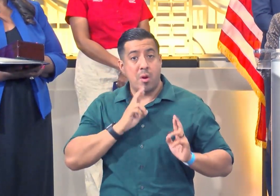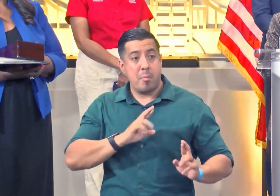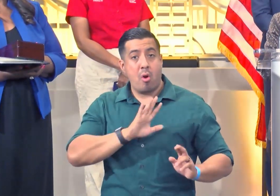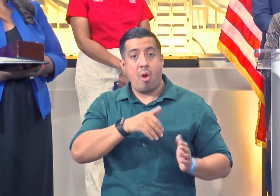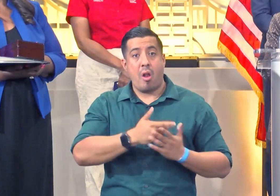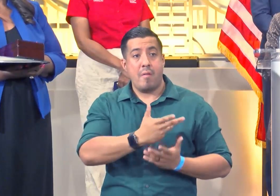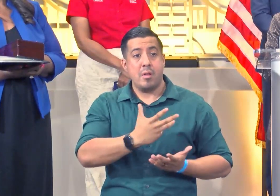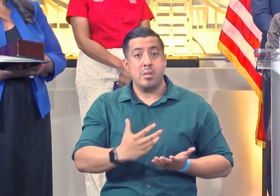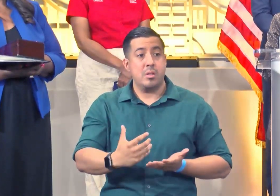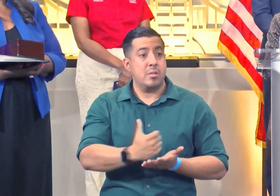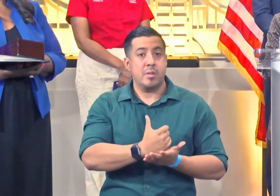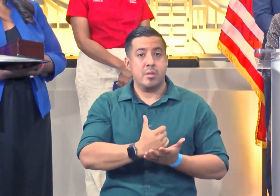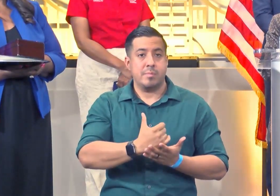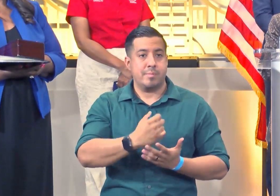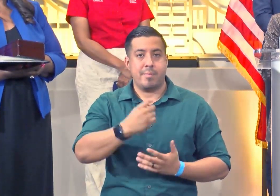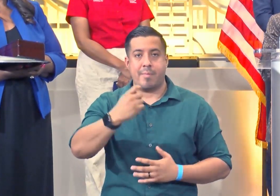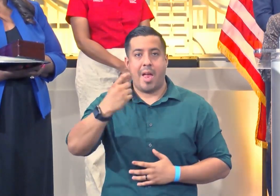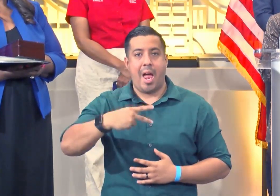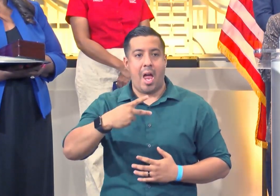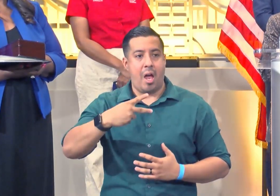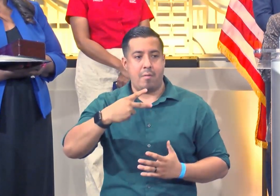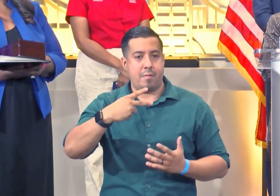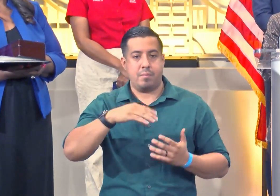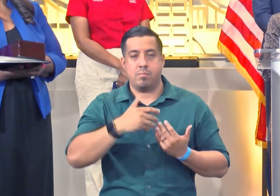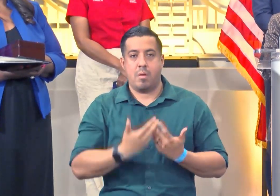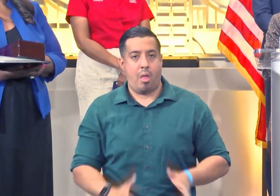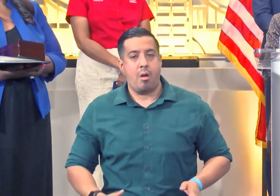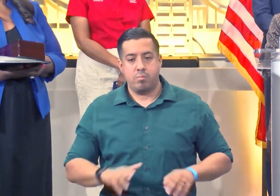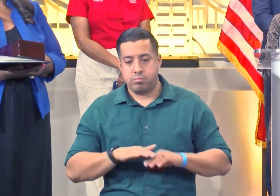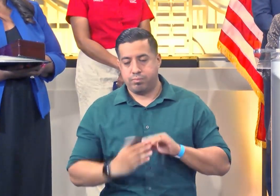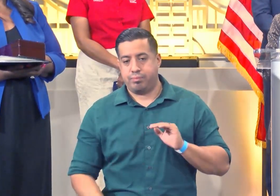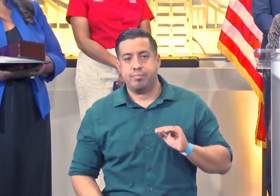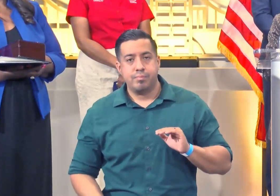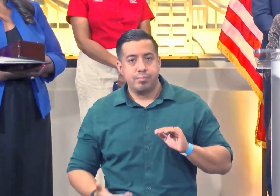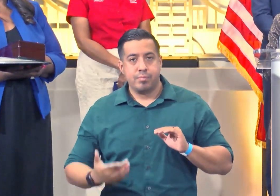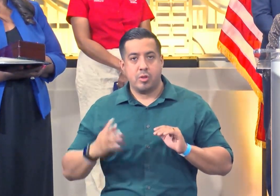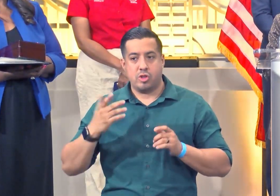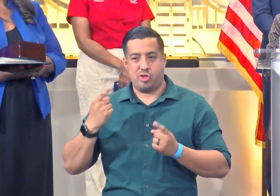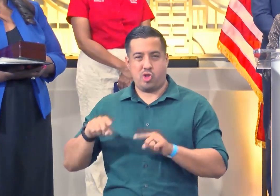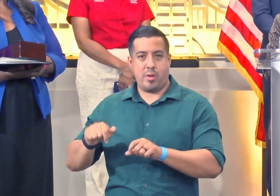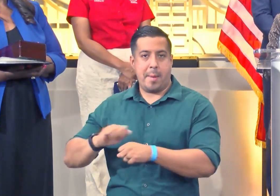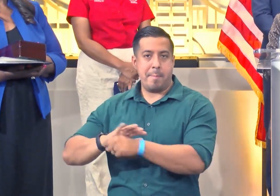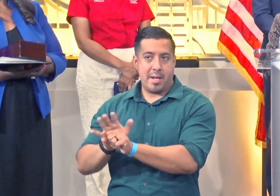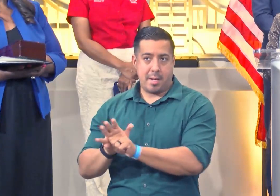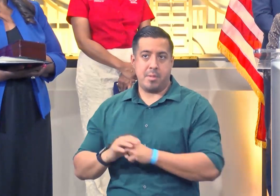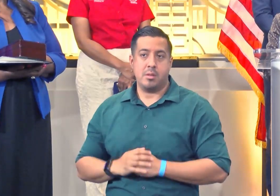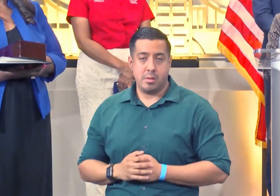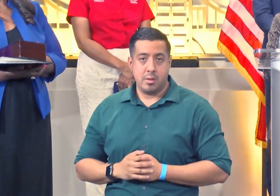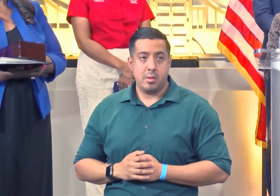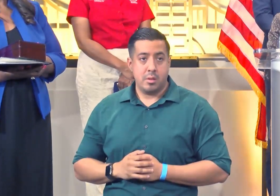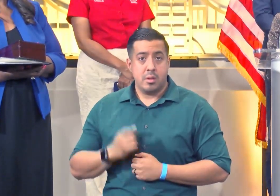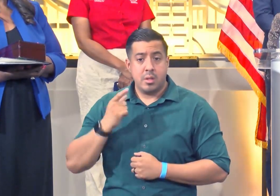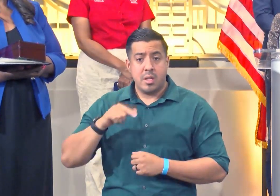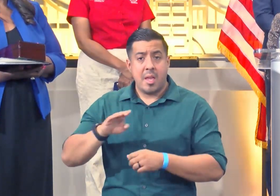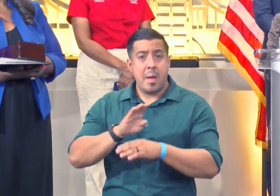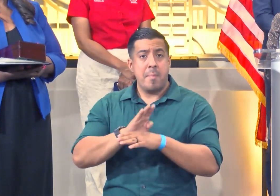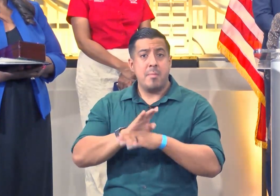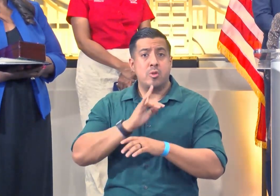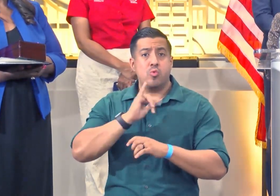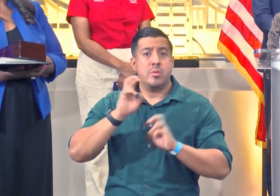revenue dropped at least half during the pandemic. We lost so many businesses during the pandemic. These businesses are role